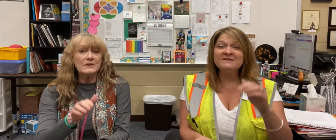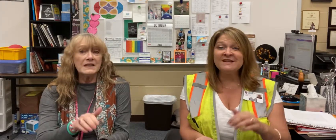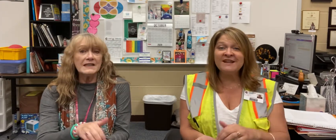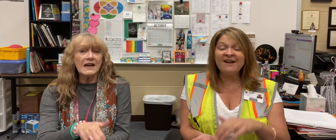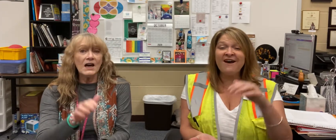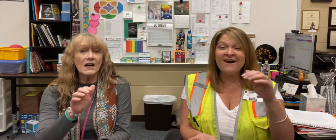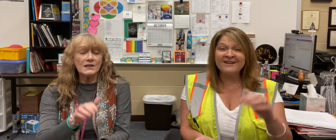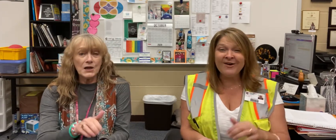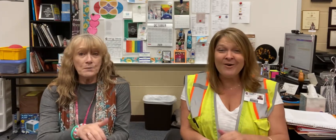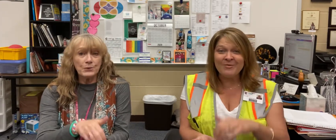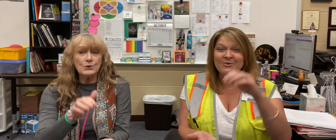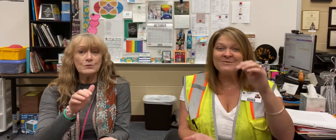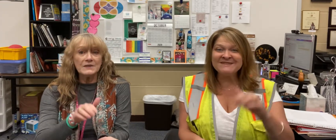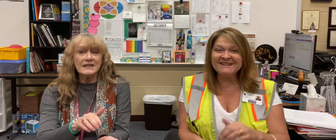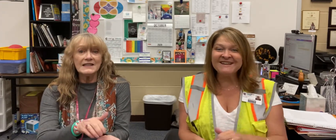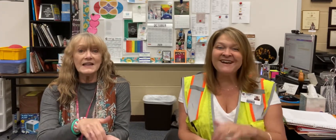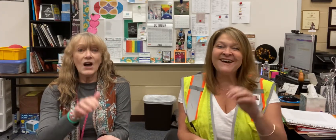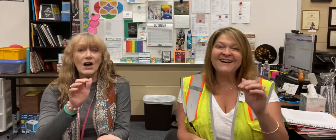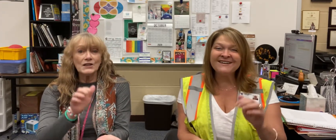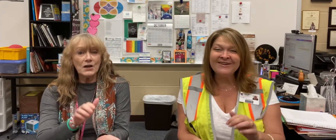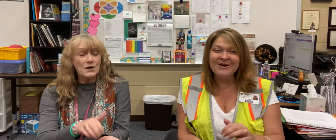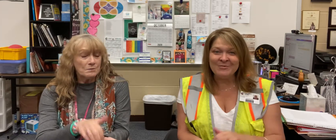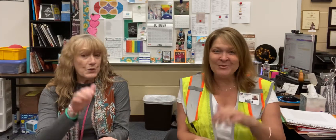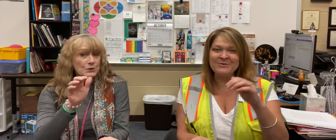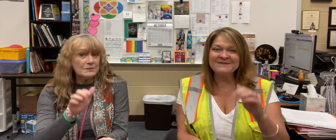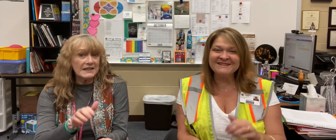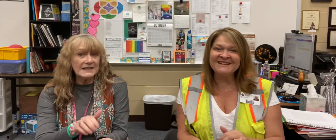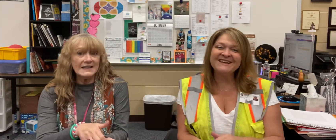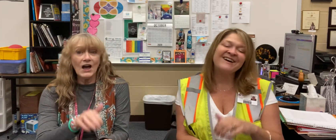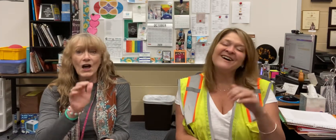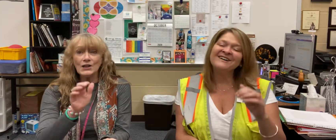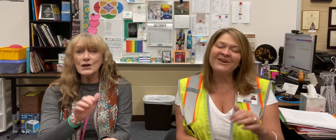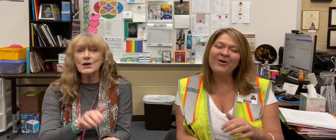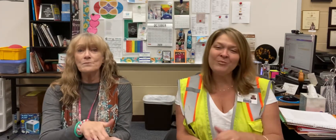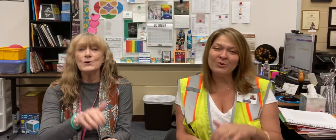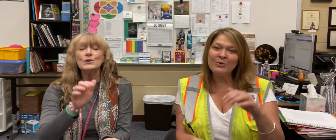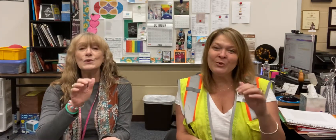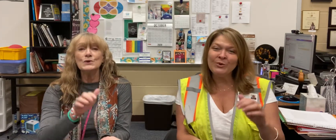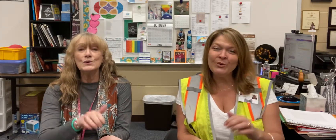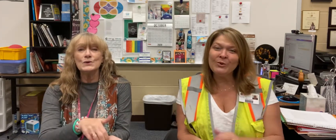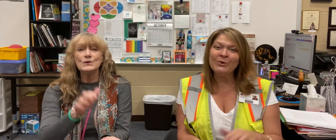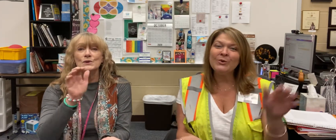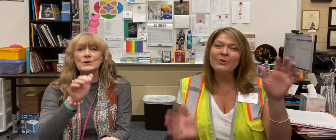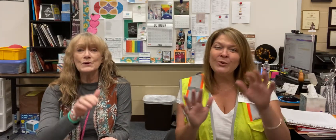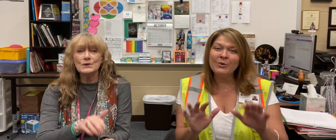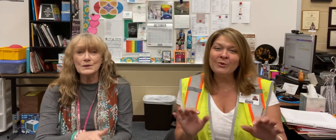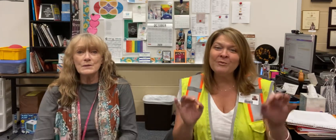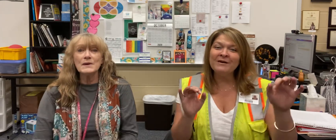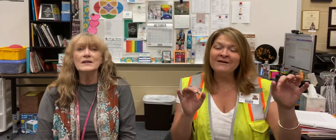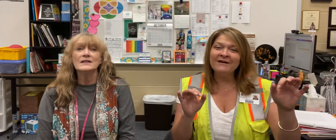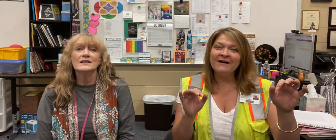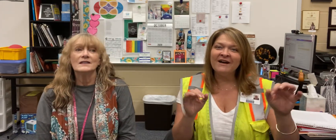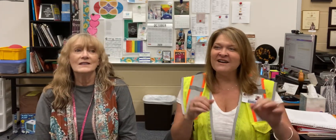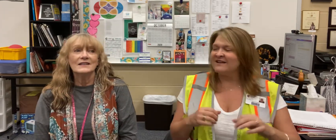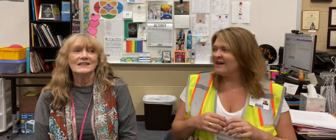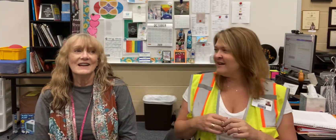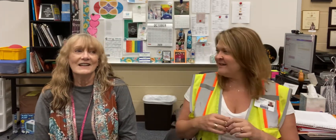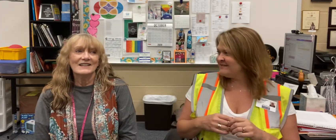diddy ada, boom diddy ada, boom diddy ada, boom. Nice. That's